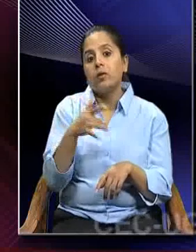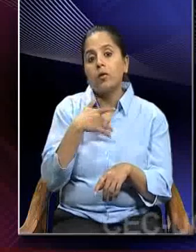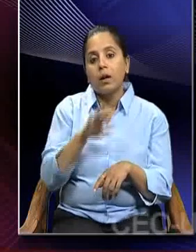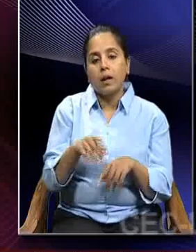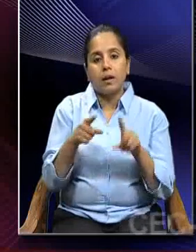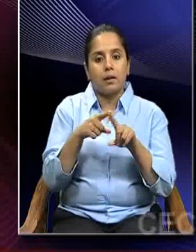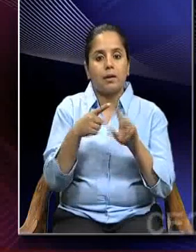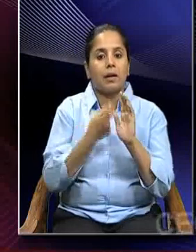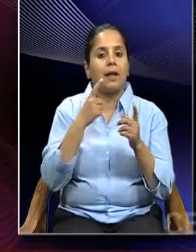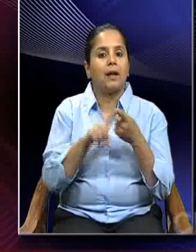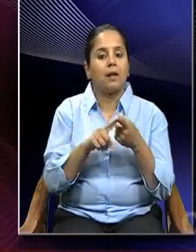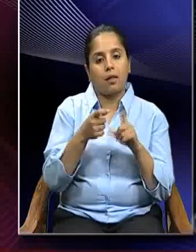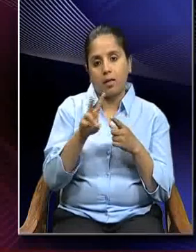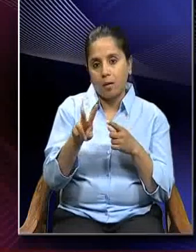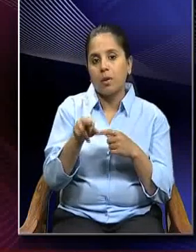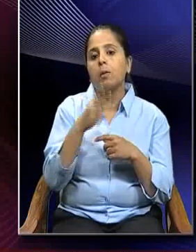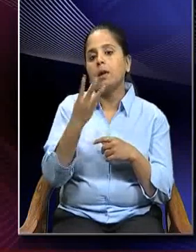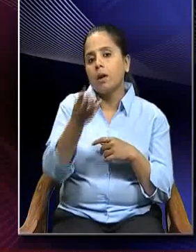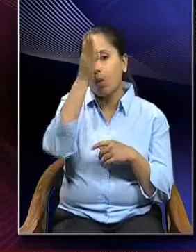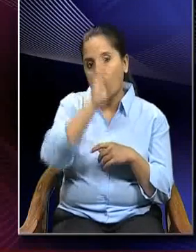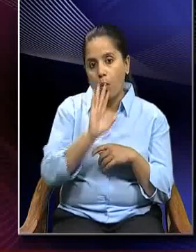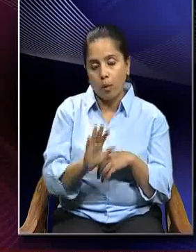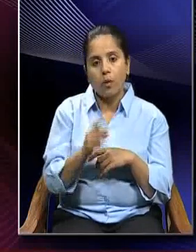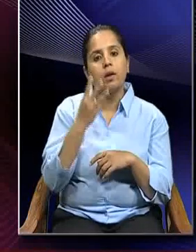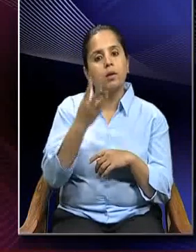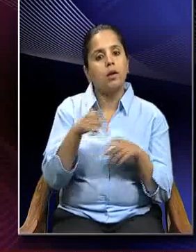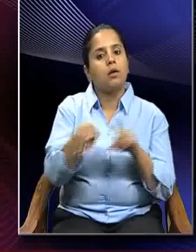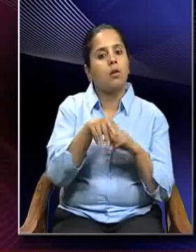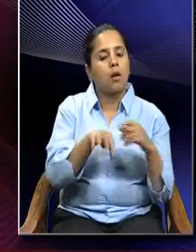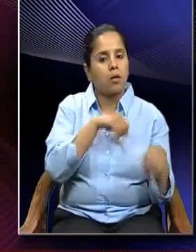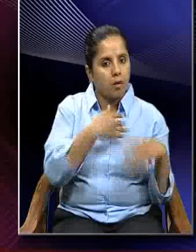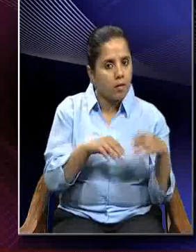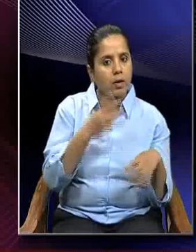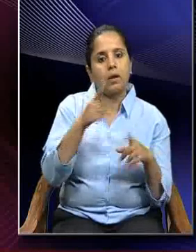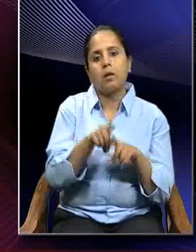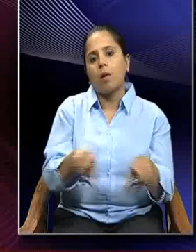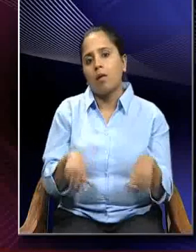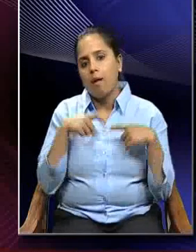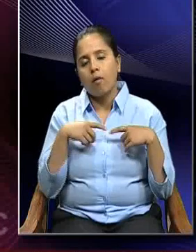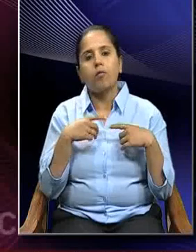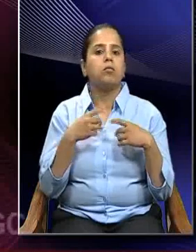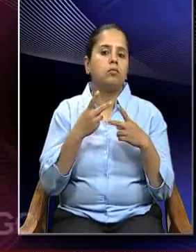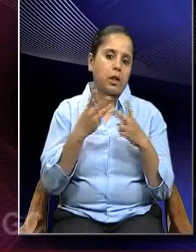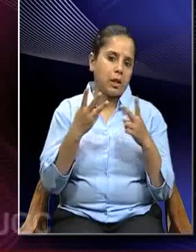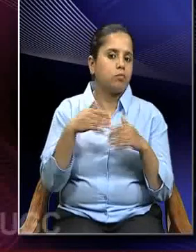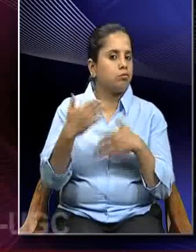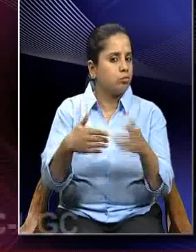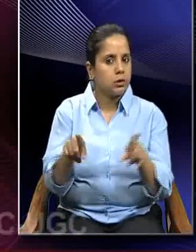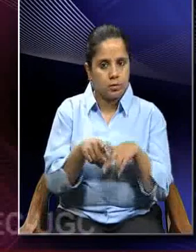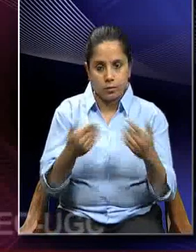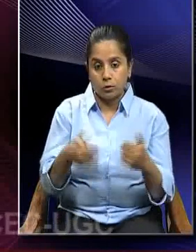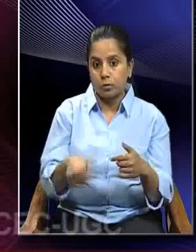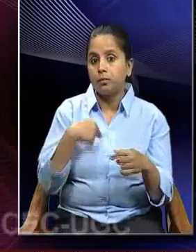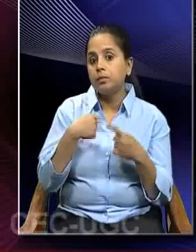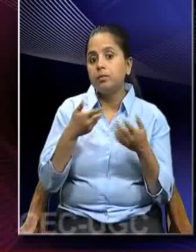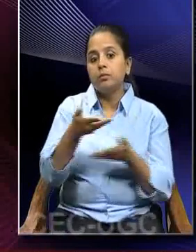Tridev, we have 3 levels of self, 3 types of struggles, and so on. So in today's lecture, I'll be telling